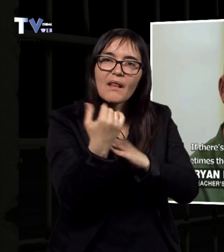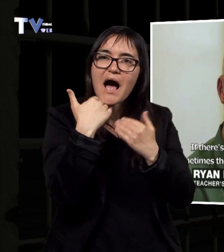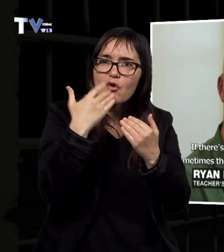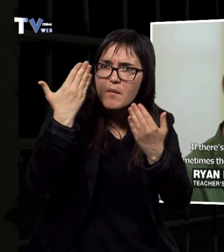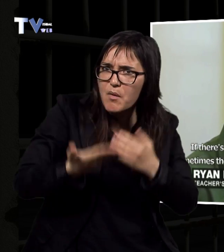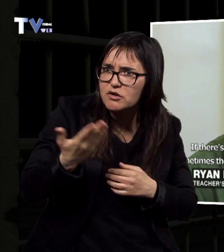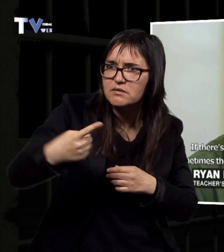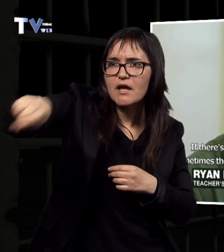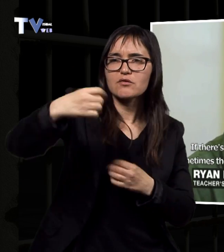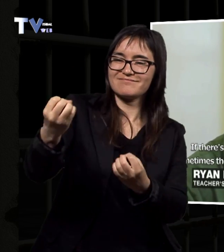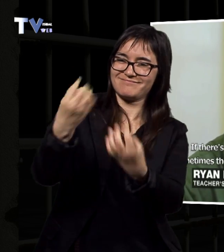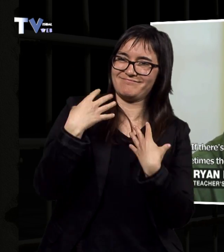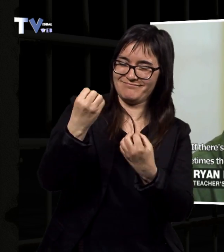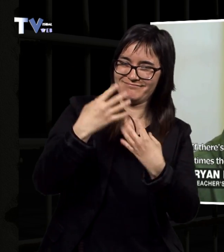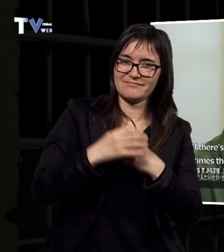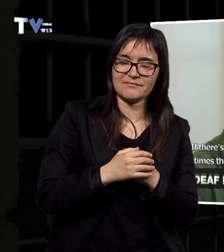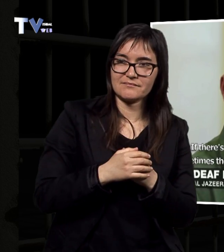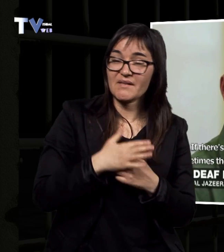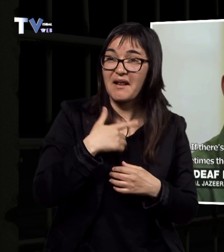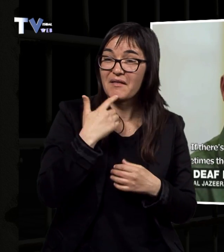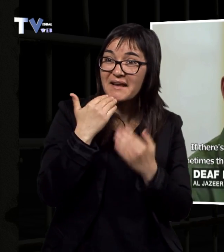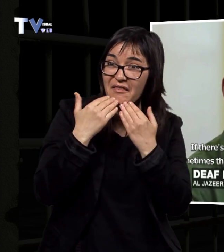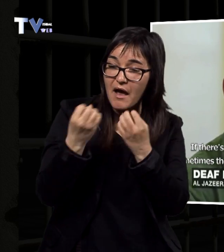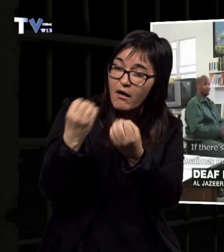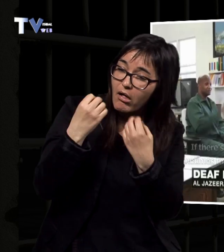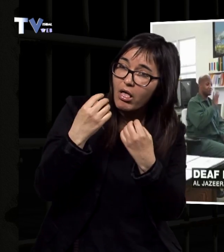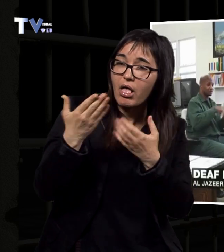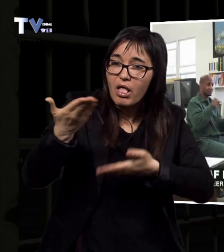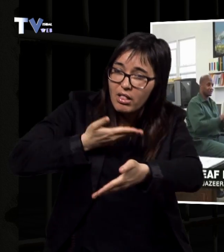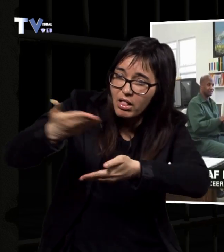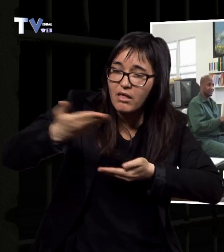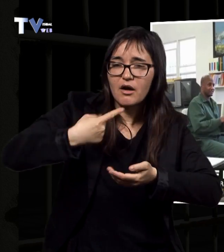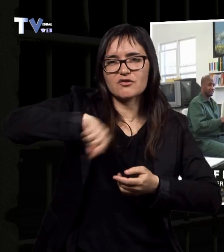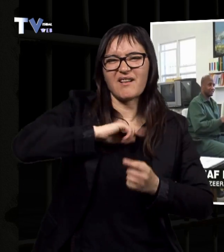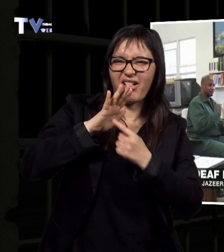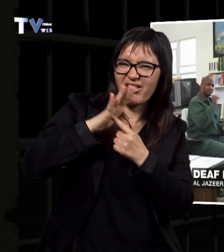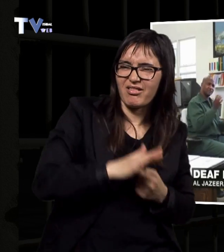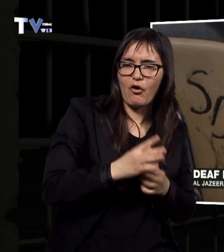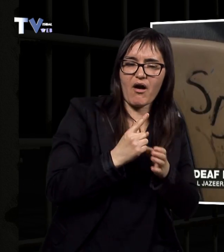important, sometimes they'll let us know. That way we're not feeling left out.